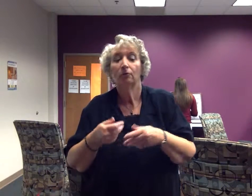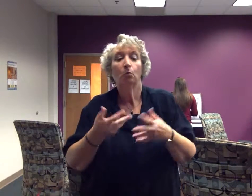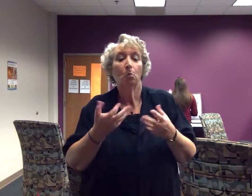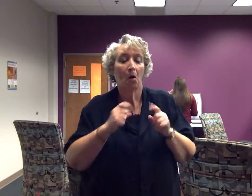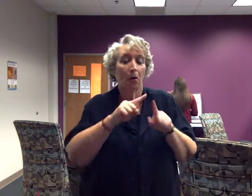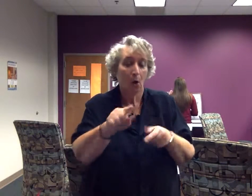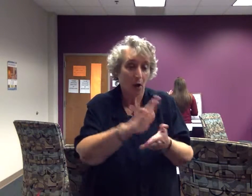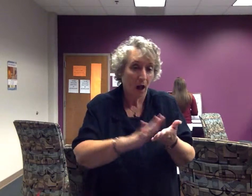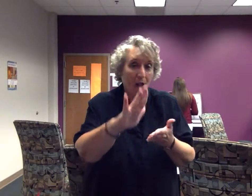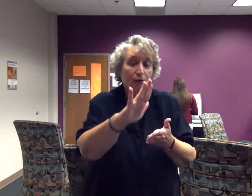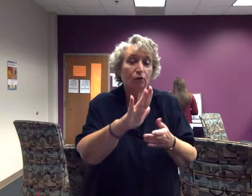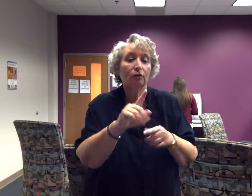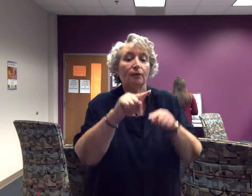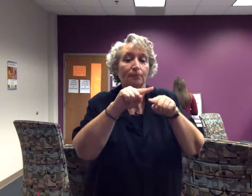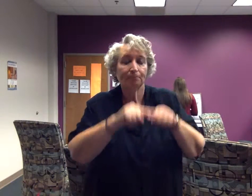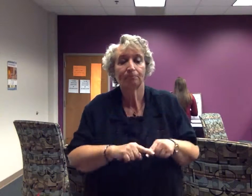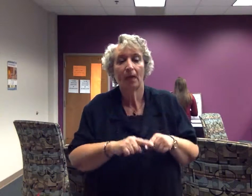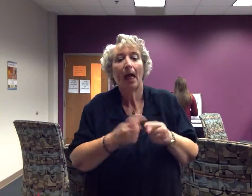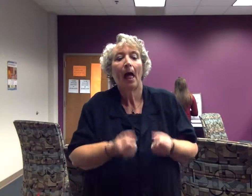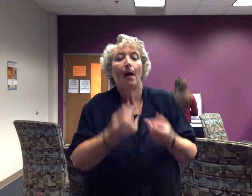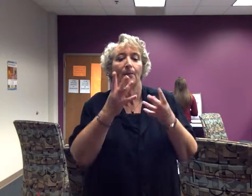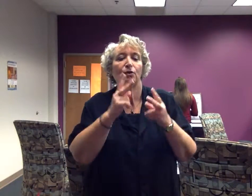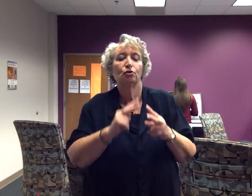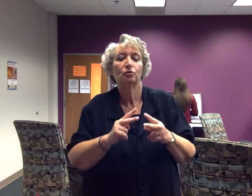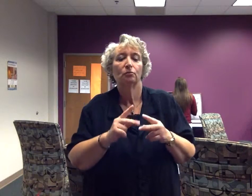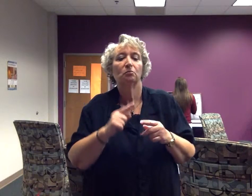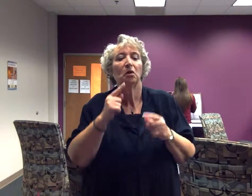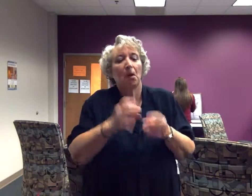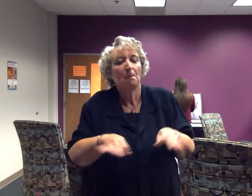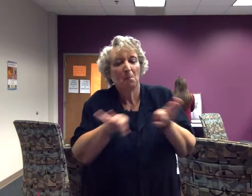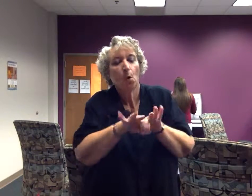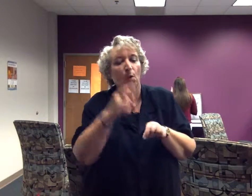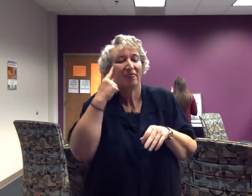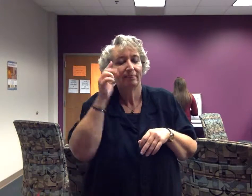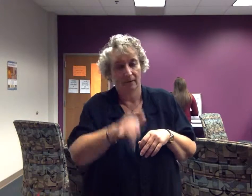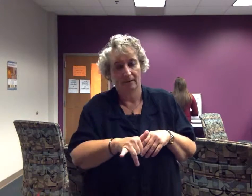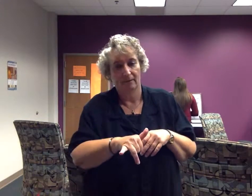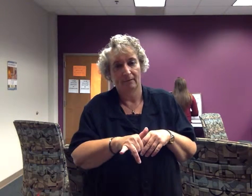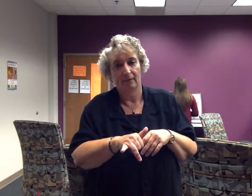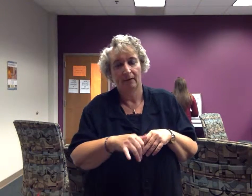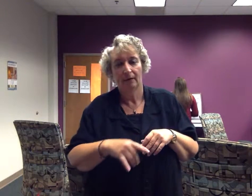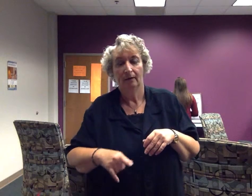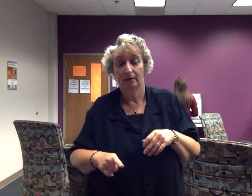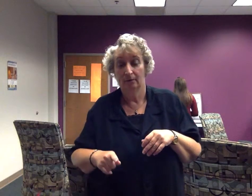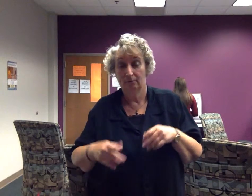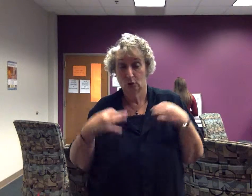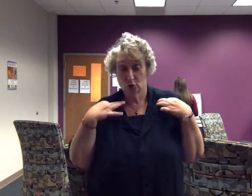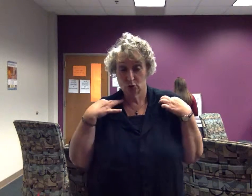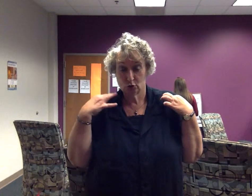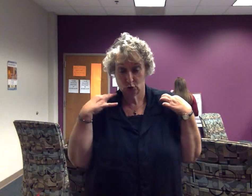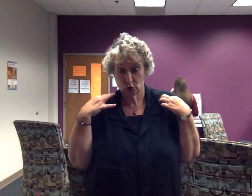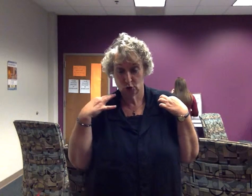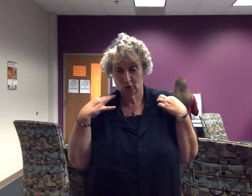is based on how much value we place on that, right? When we decide not to buy a shirt or to change something we've already worked